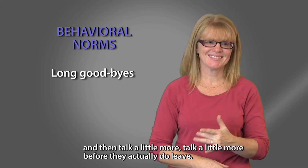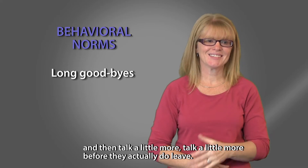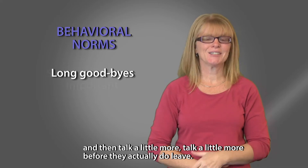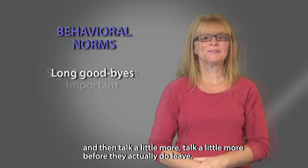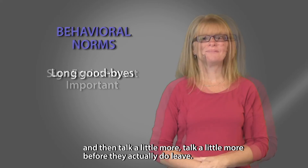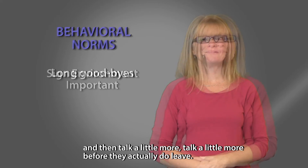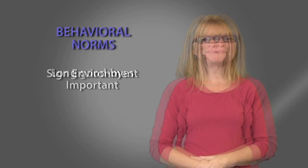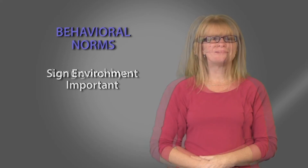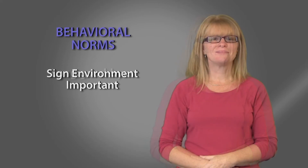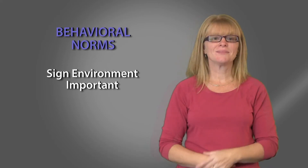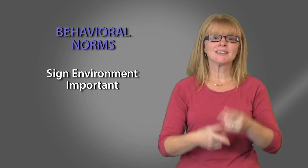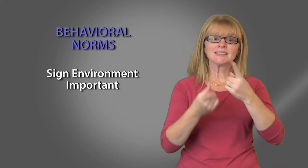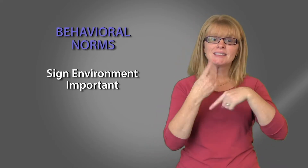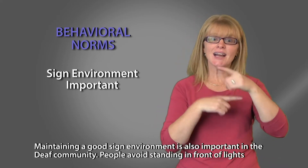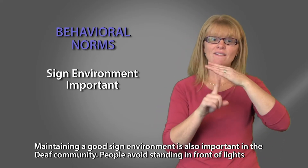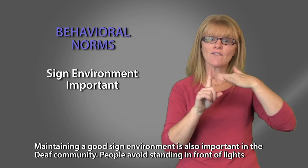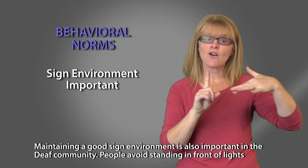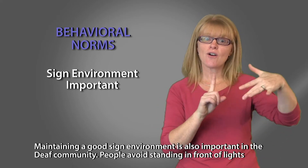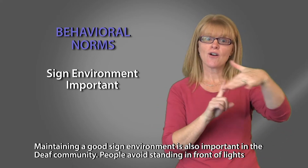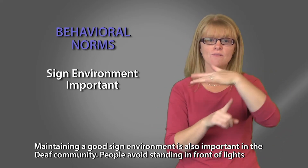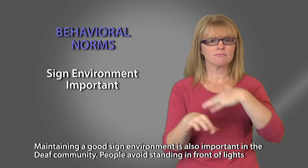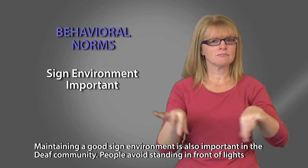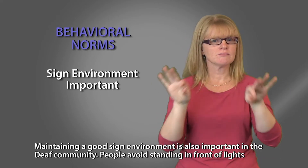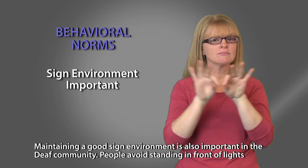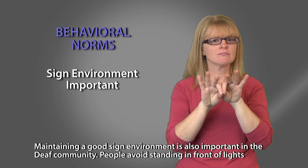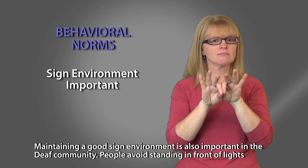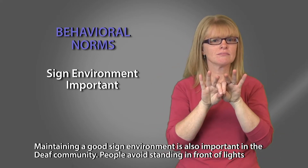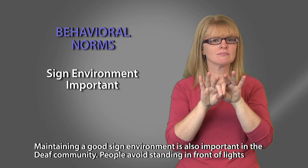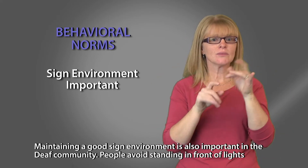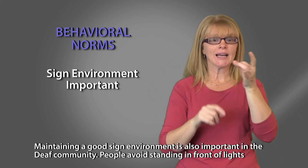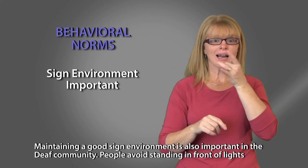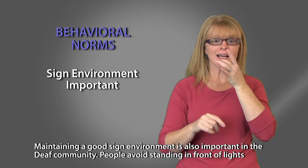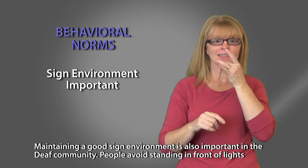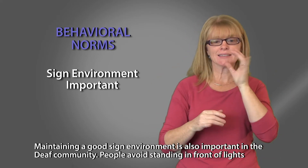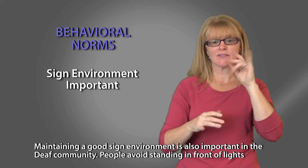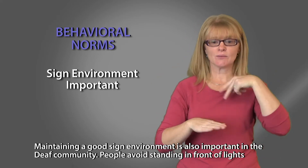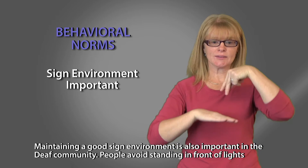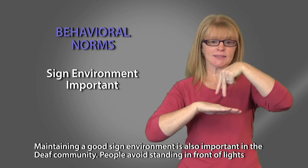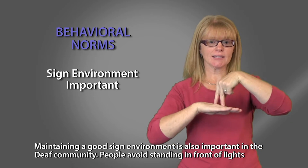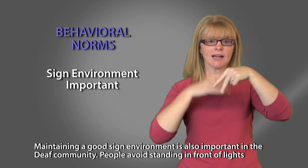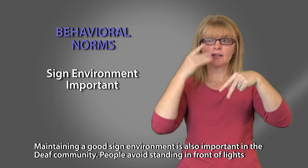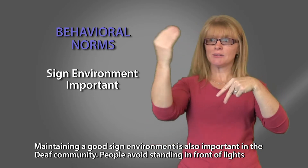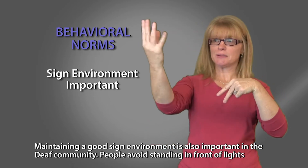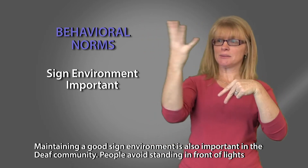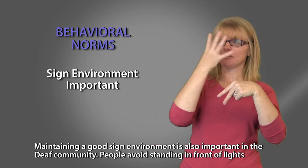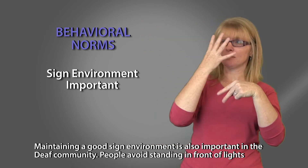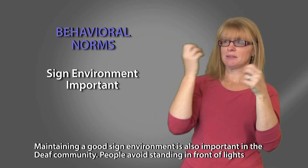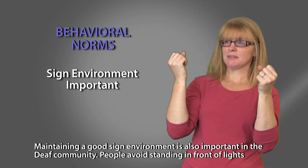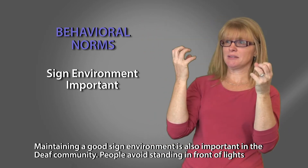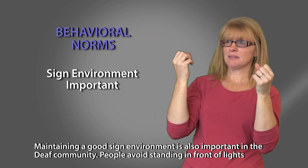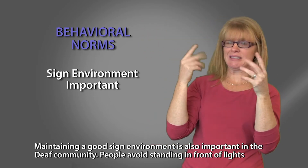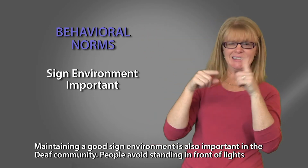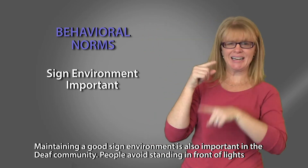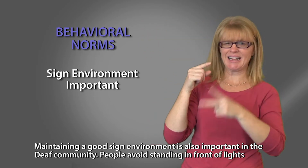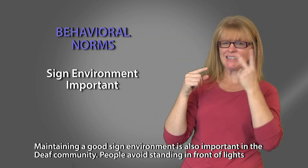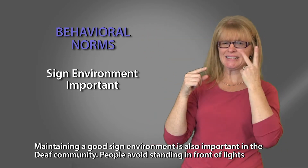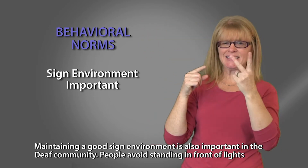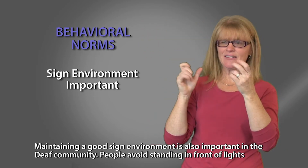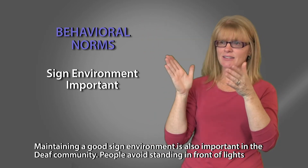they actually do leave. Maintaining a good sign environment is also important in the deaf community. People avoid standing in front of lights